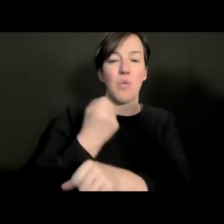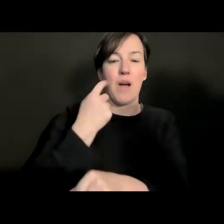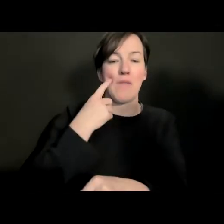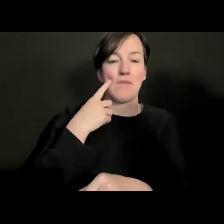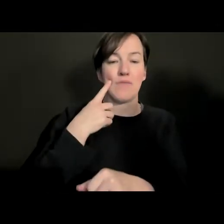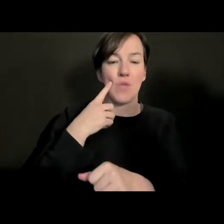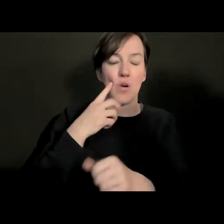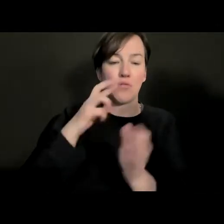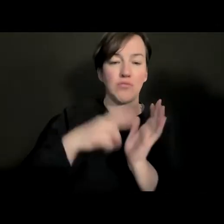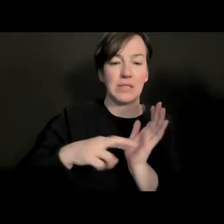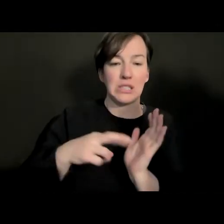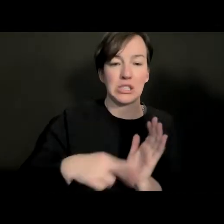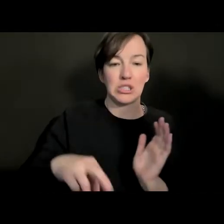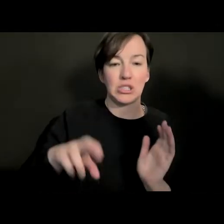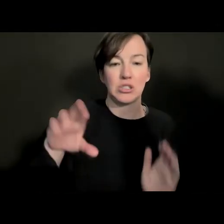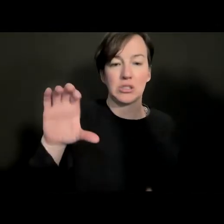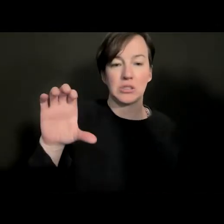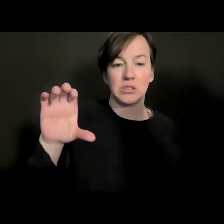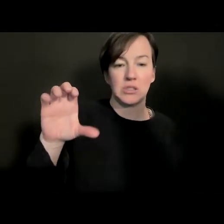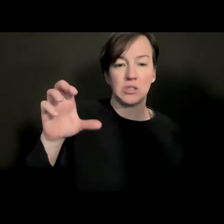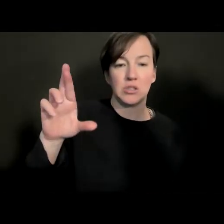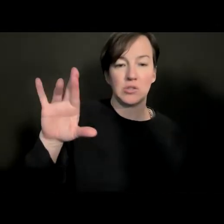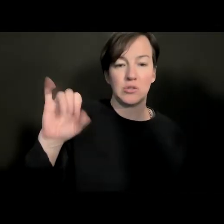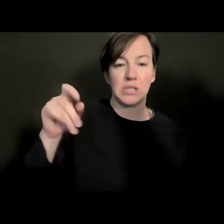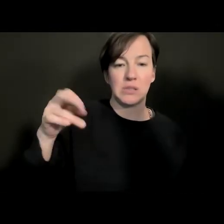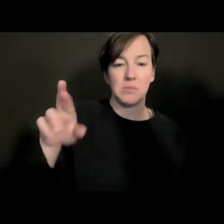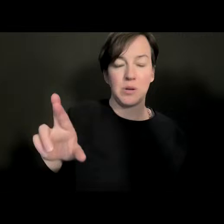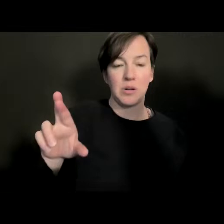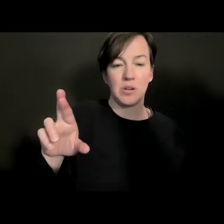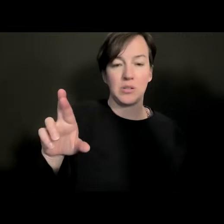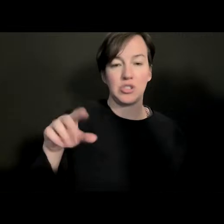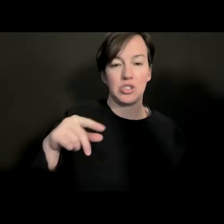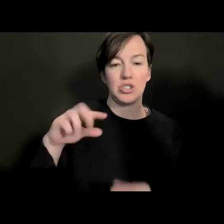few. The SMUHSD workforce is made up of